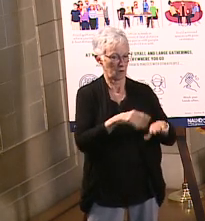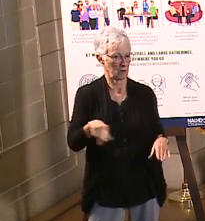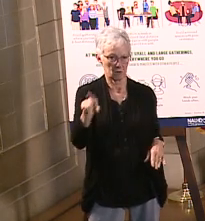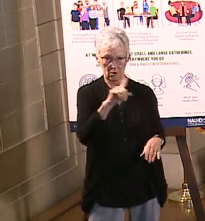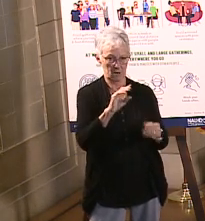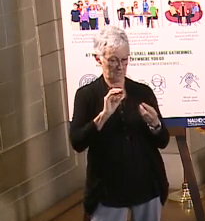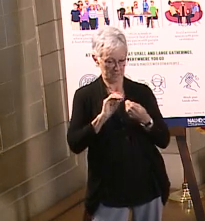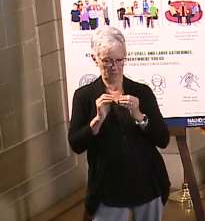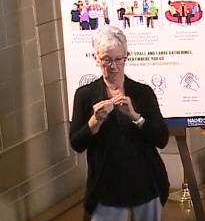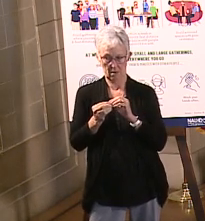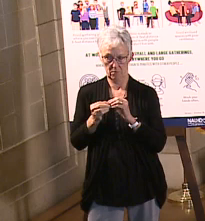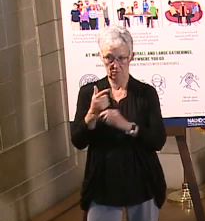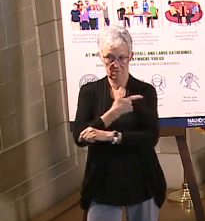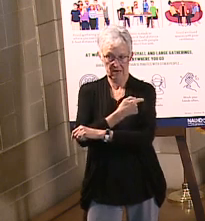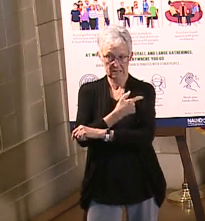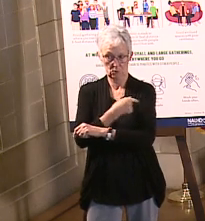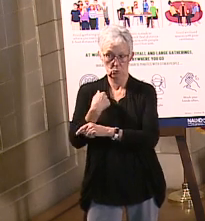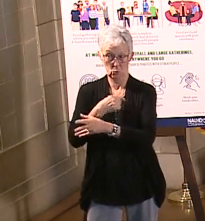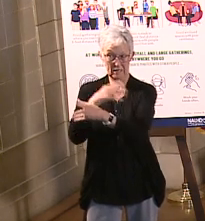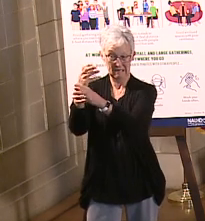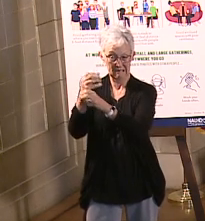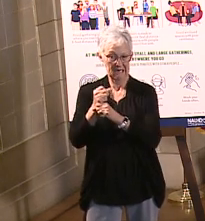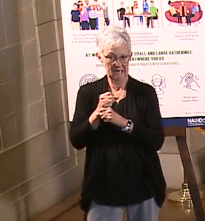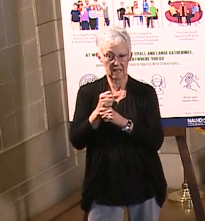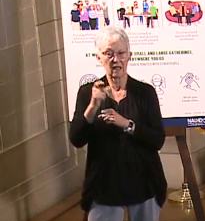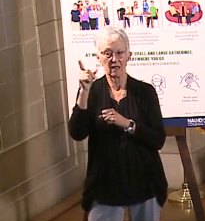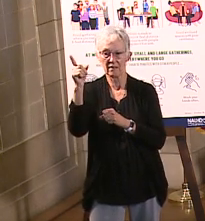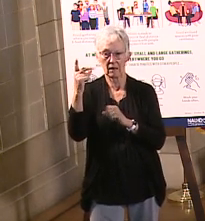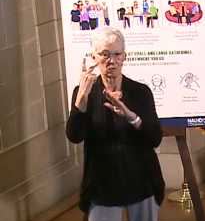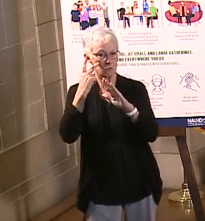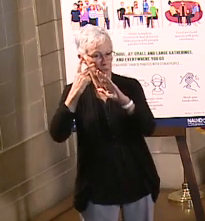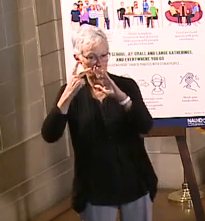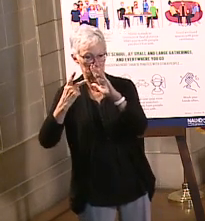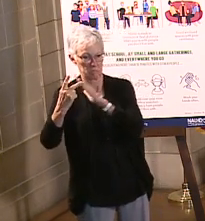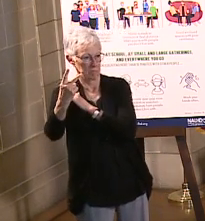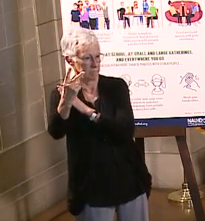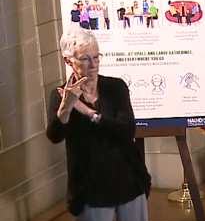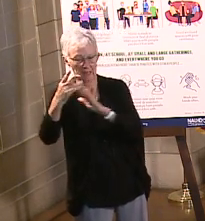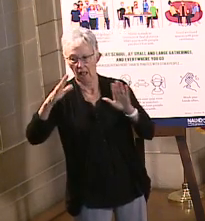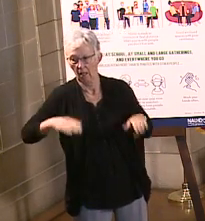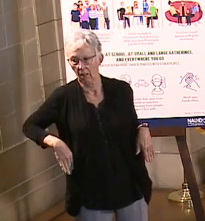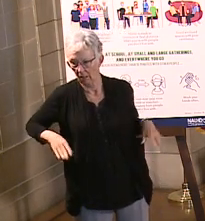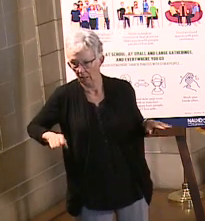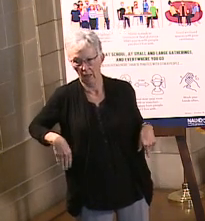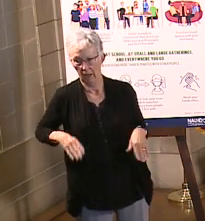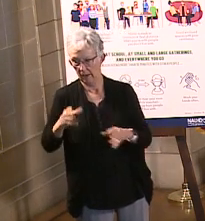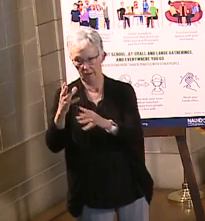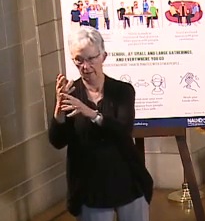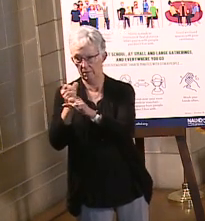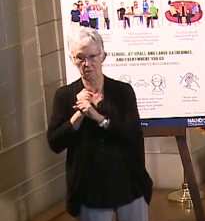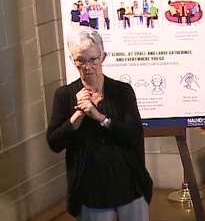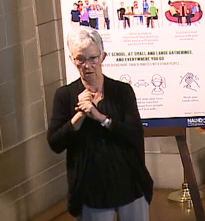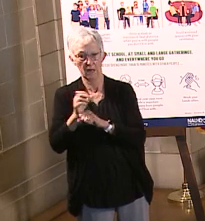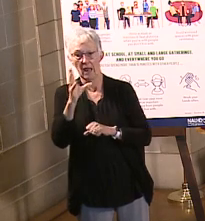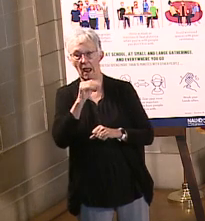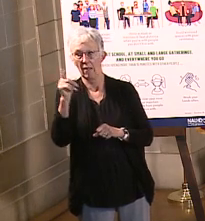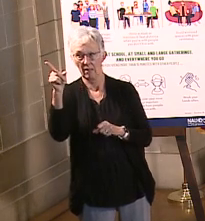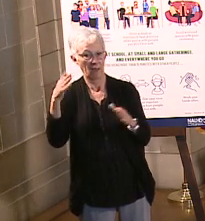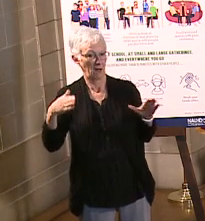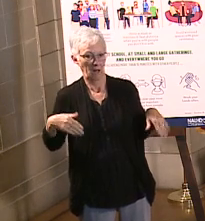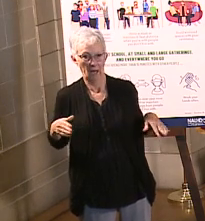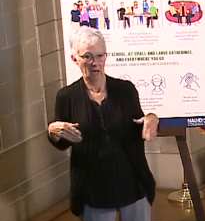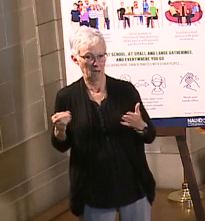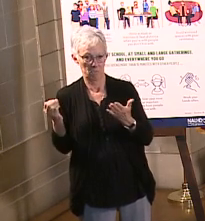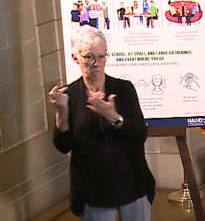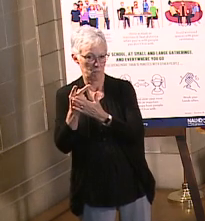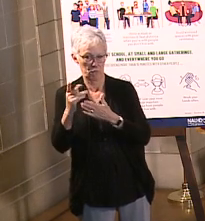we're talking about are just forecasts, haven't been delivered yet, and in fact, these haven't even received FDA approval yet. So we have to go through a